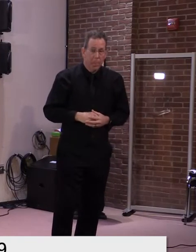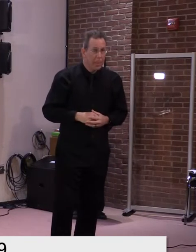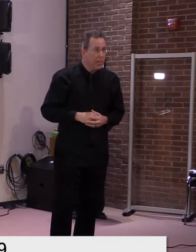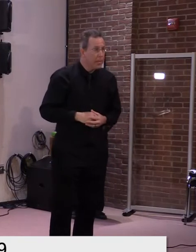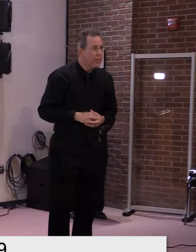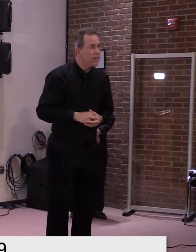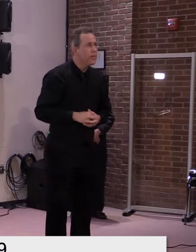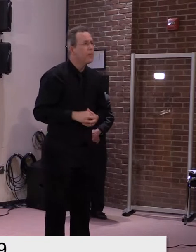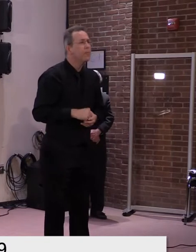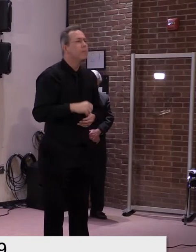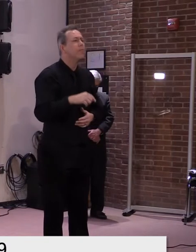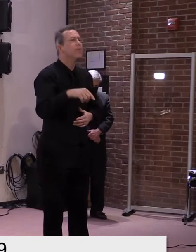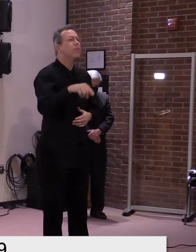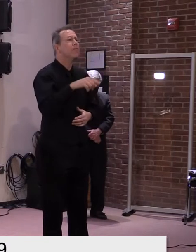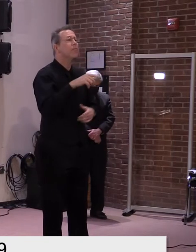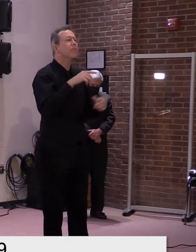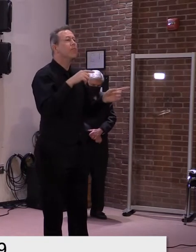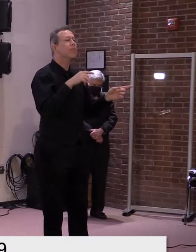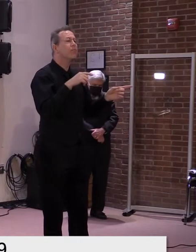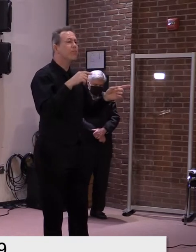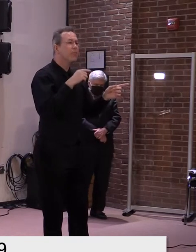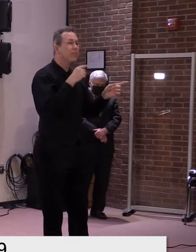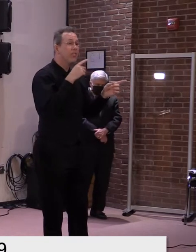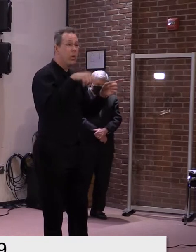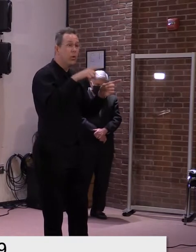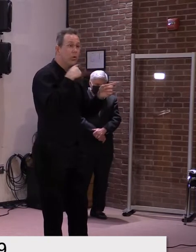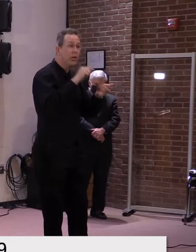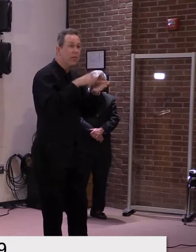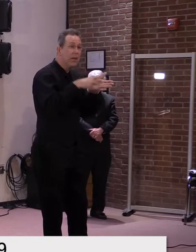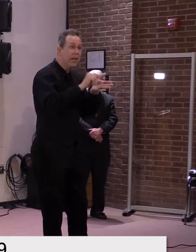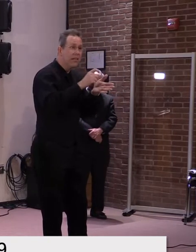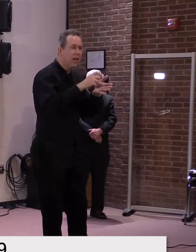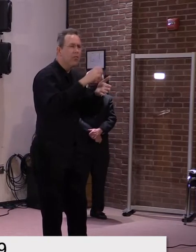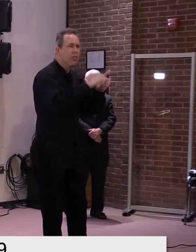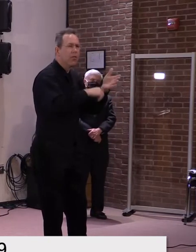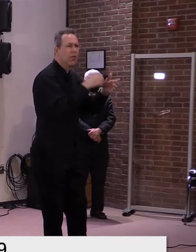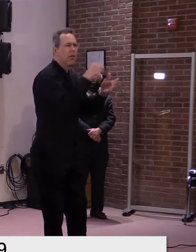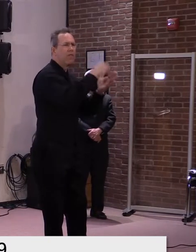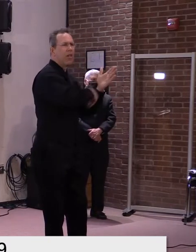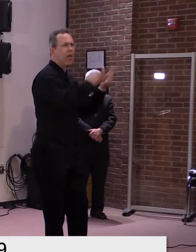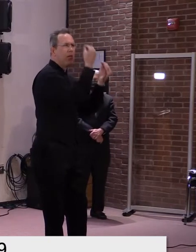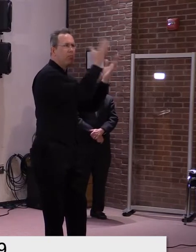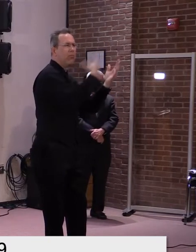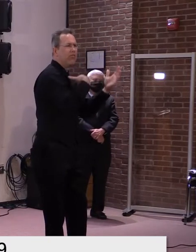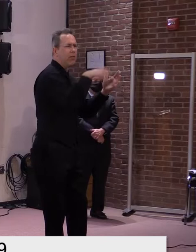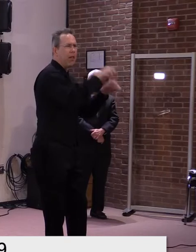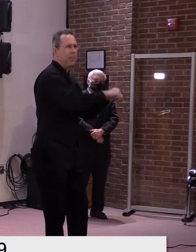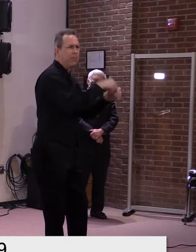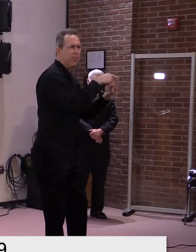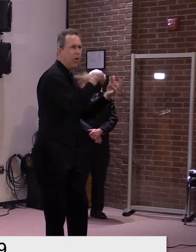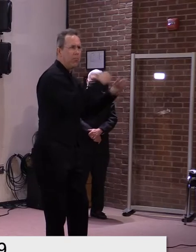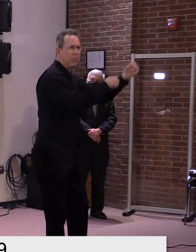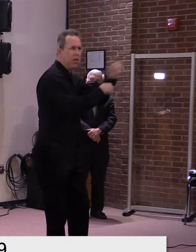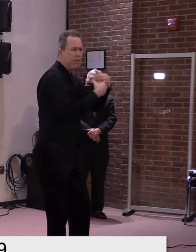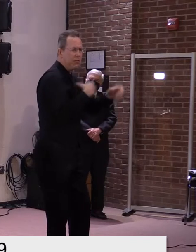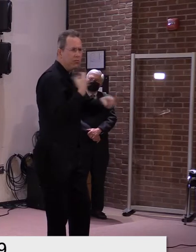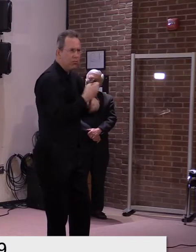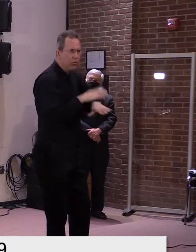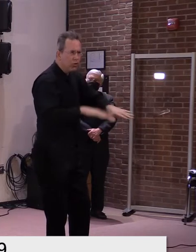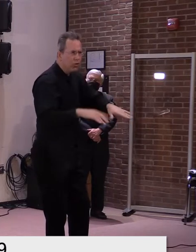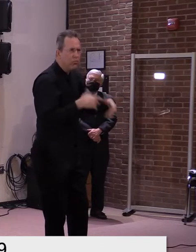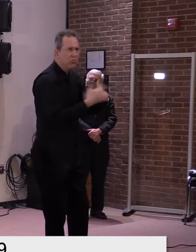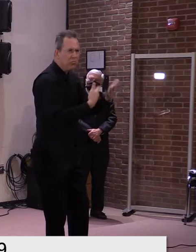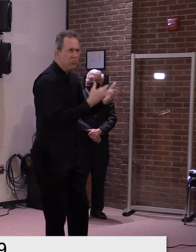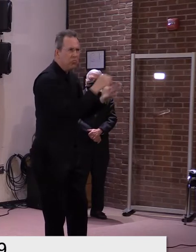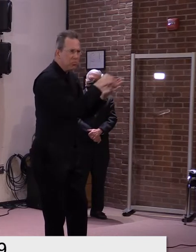federal returns. One of the obvious questions here is, what do I do if I filed my federal tax return before the exemption